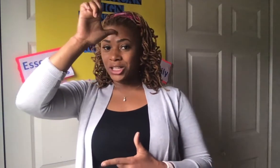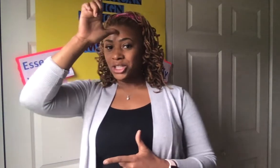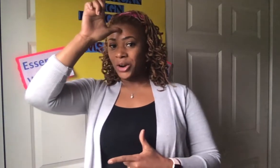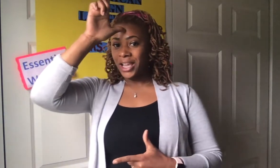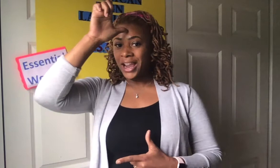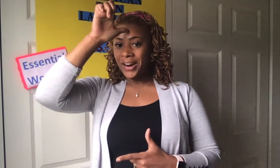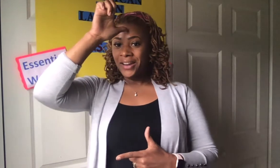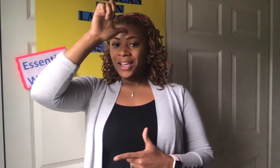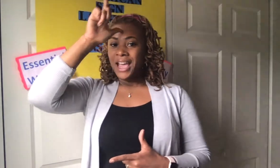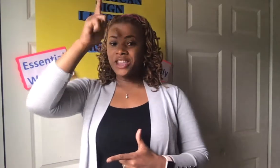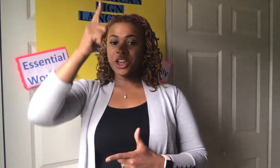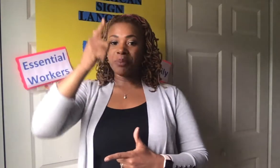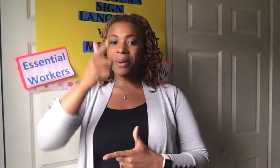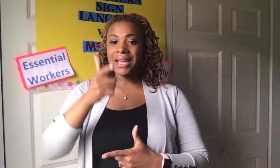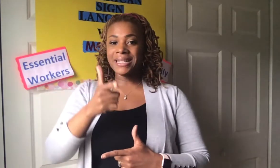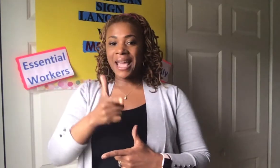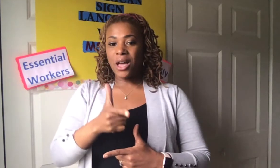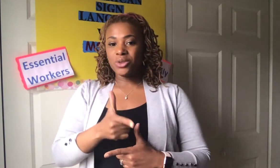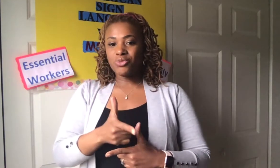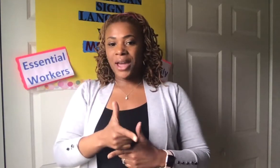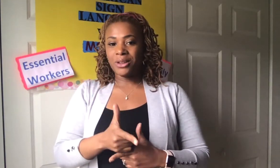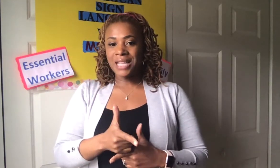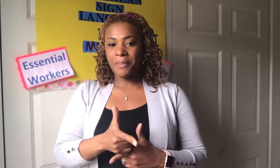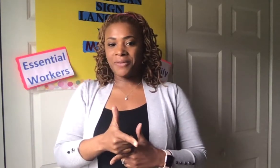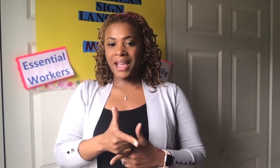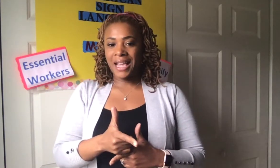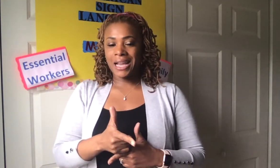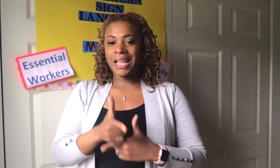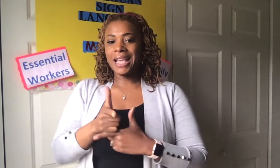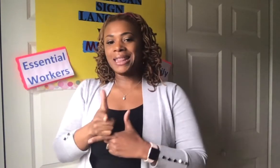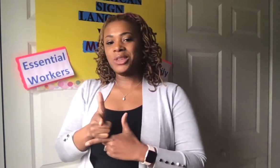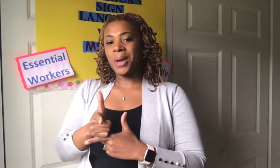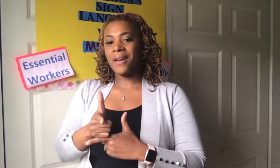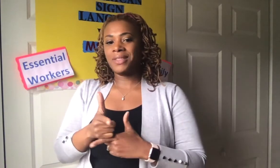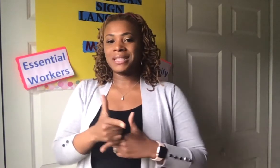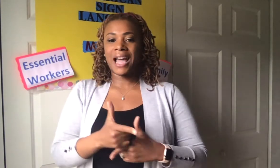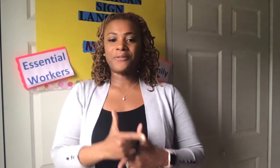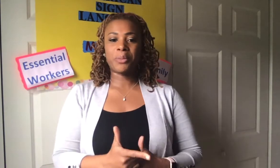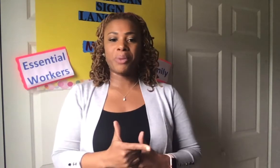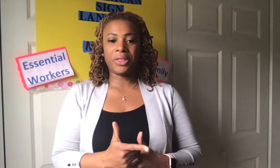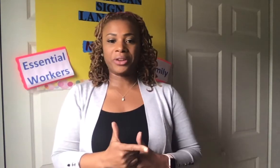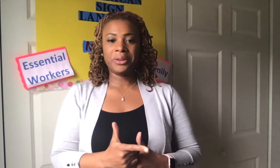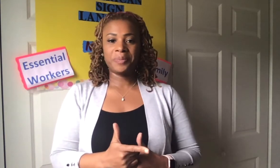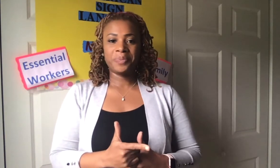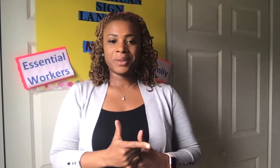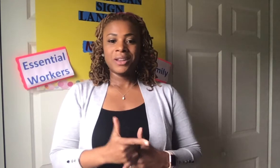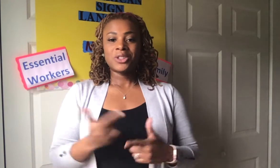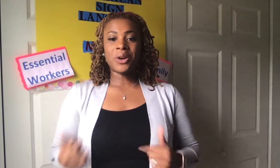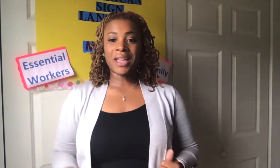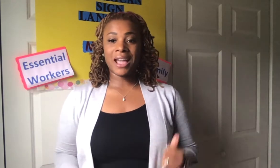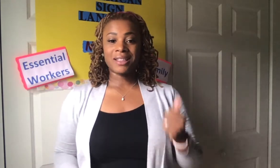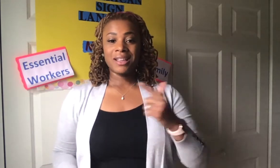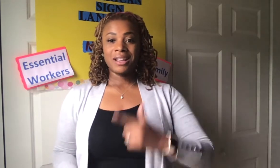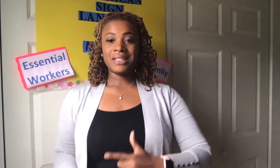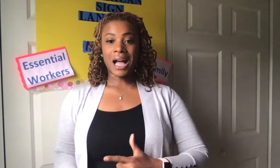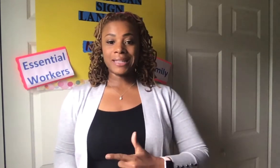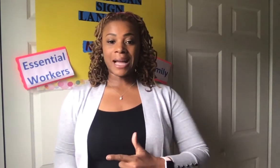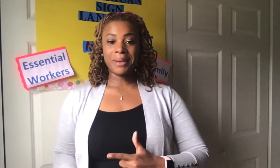start here. And then you're going to bring it down right on top of that hand. And you have the sign for brother. So again, non-dominant